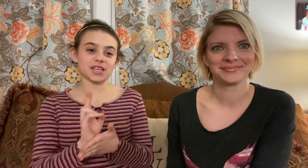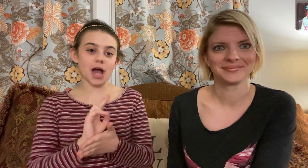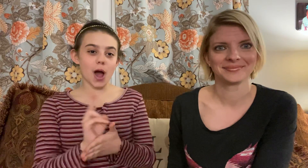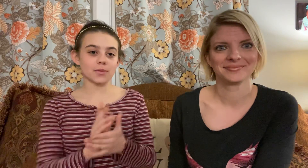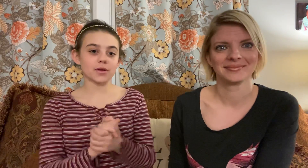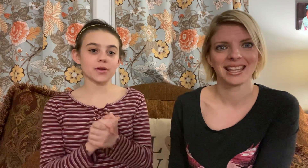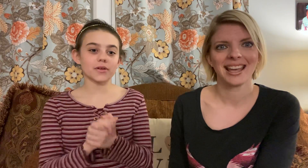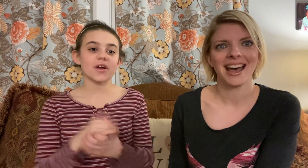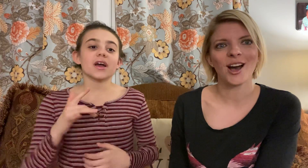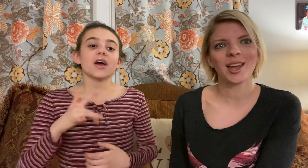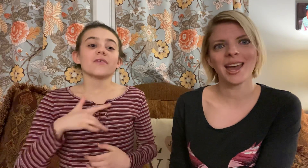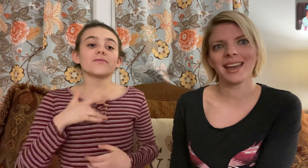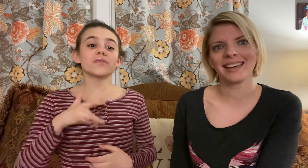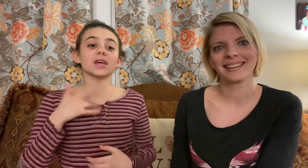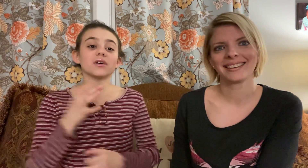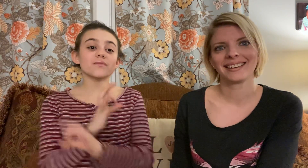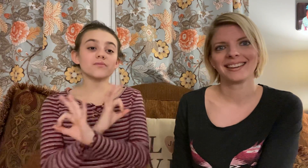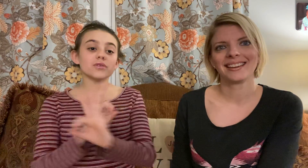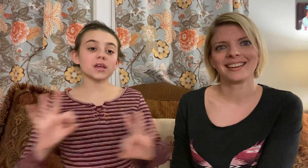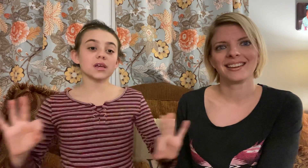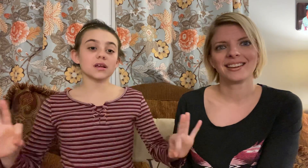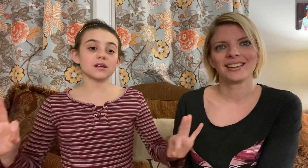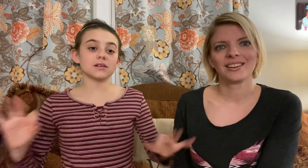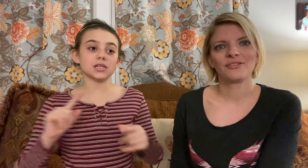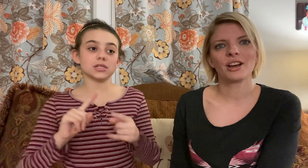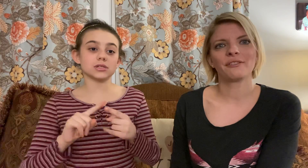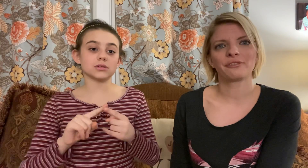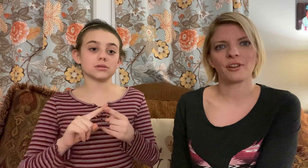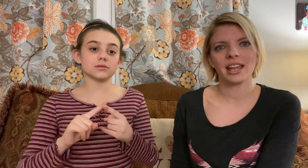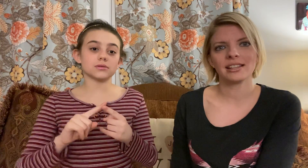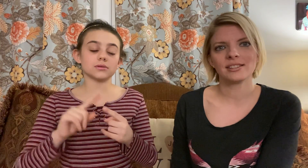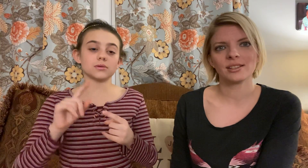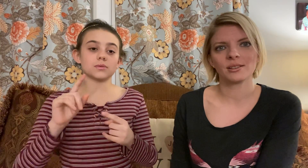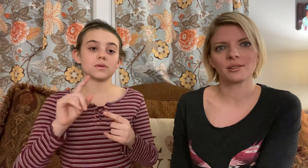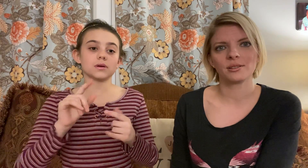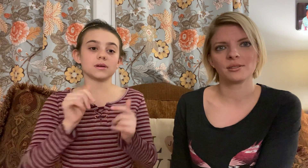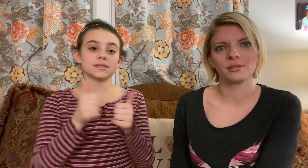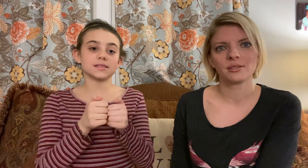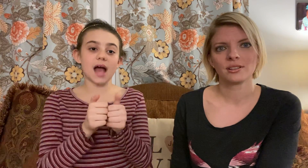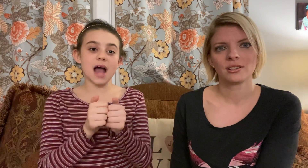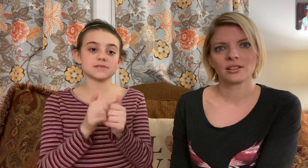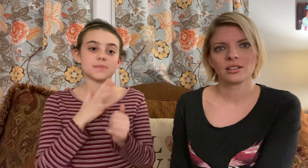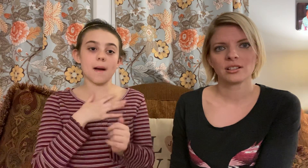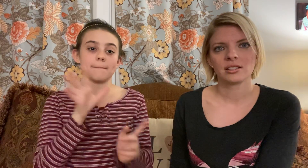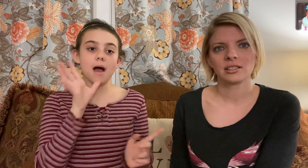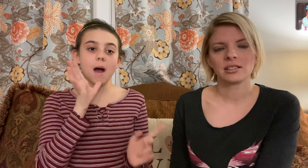YouTube. Okay. Feel free to